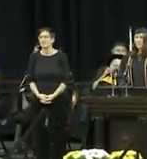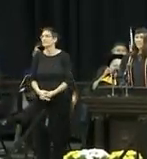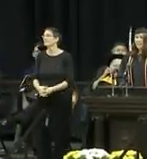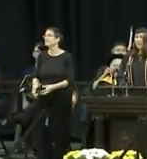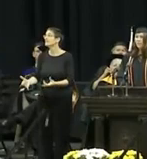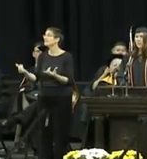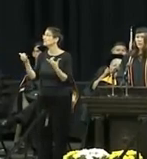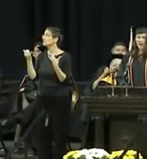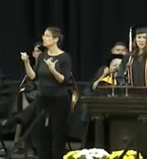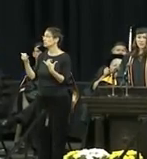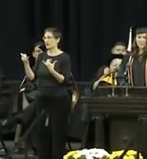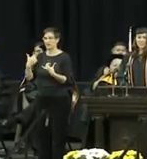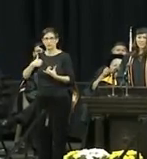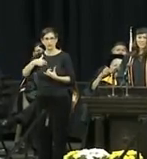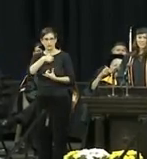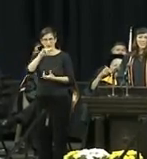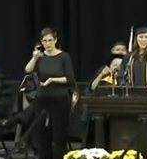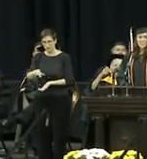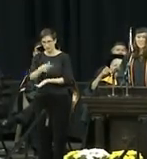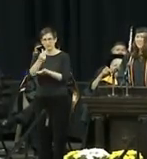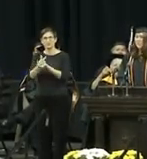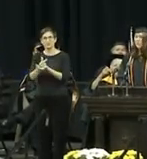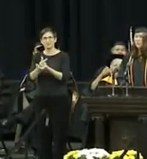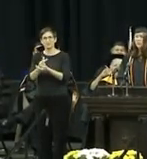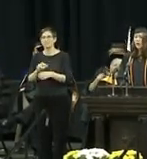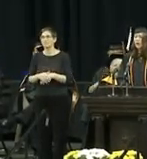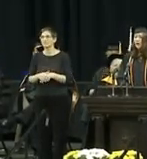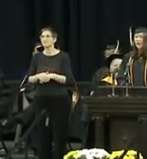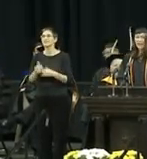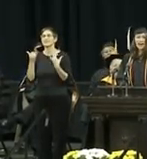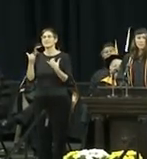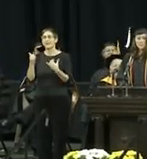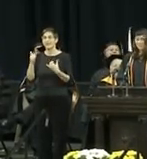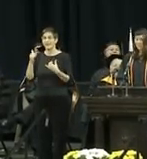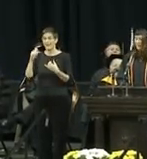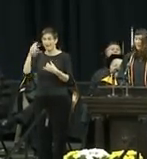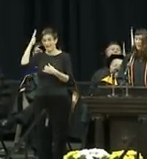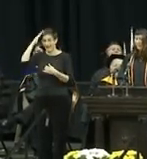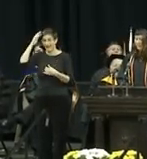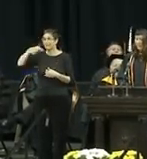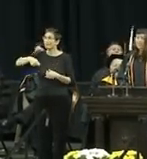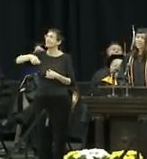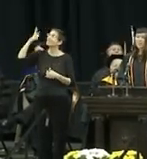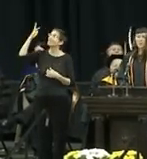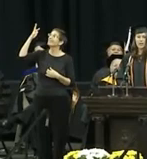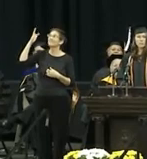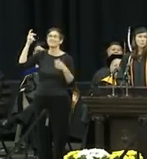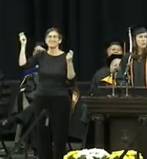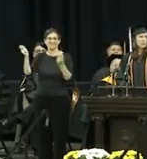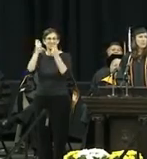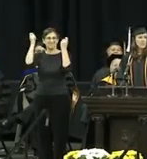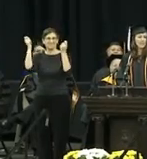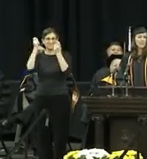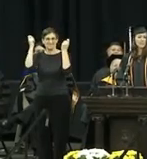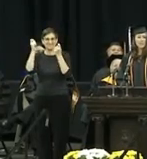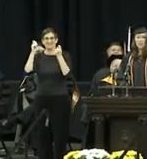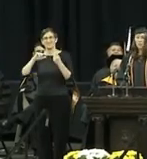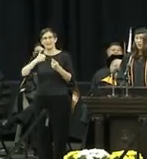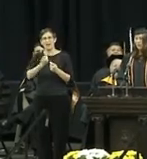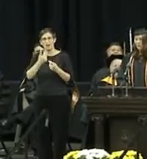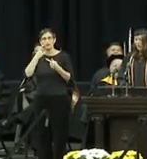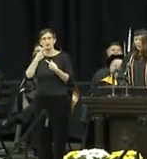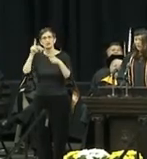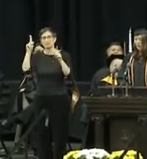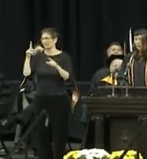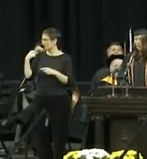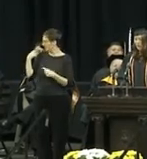Today is the day we graduate. Today is the day we throw our caps in the air and celebrate what we've done and